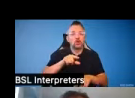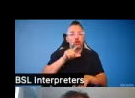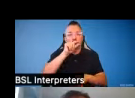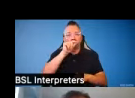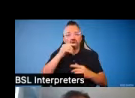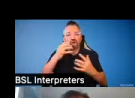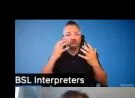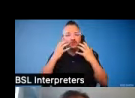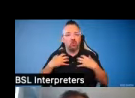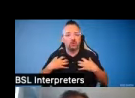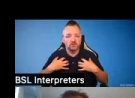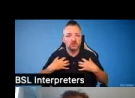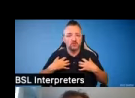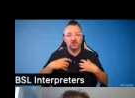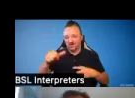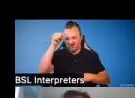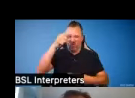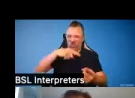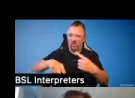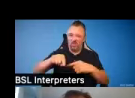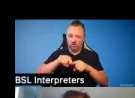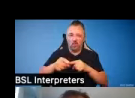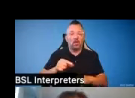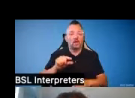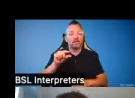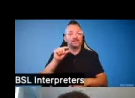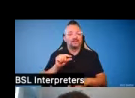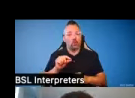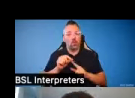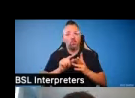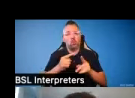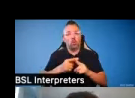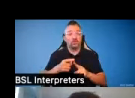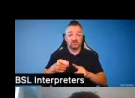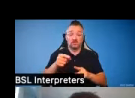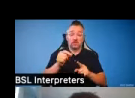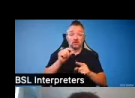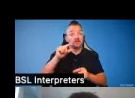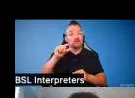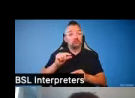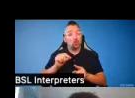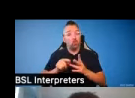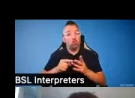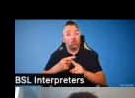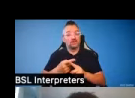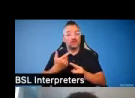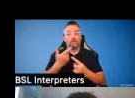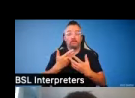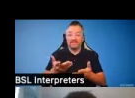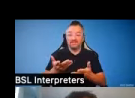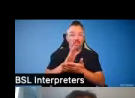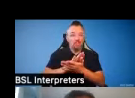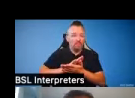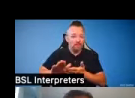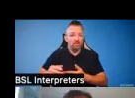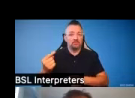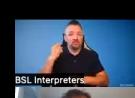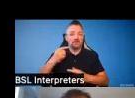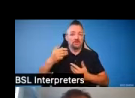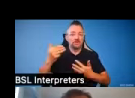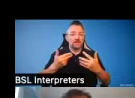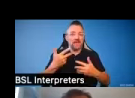which I suspect everyone's familiar, and smallpox, which was eradicated in 1980. We stopped